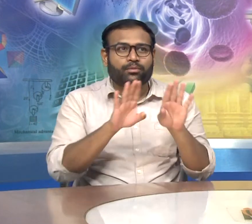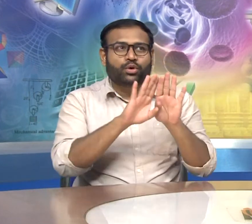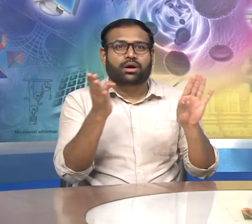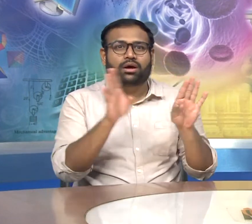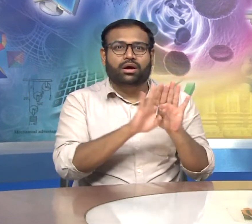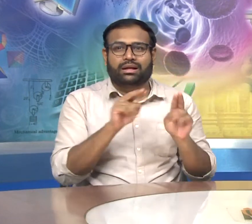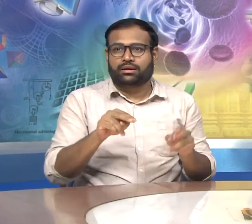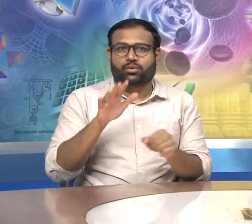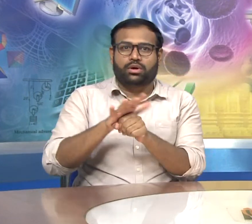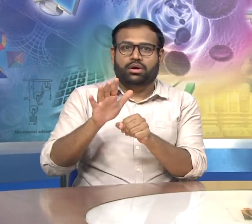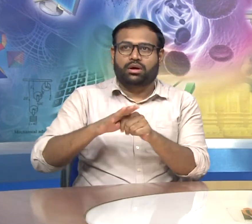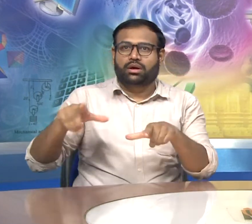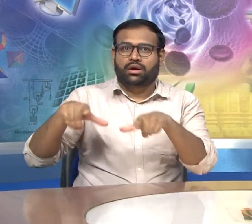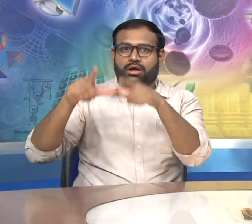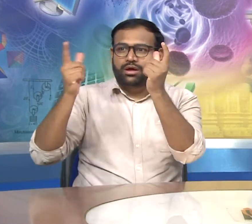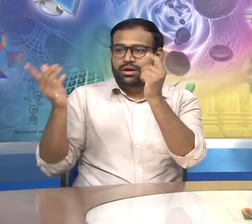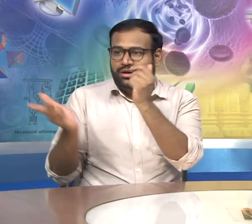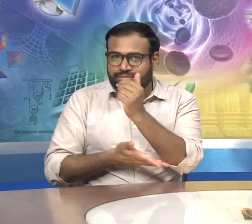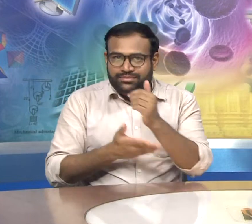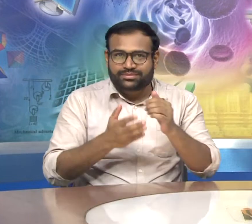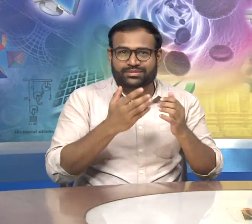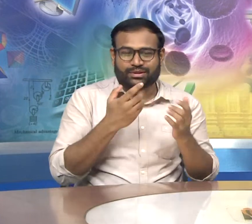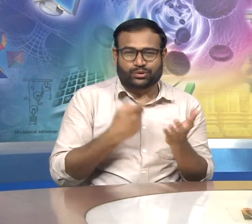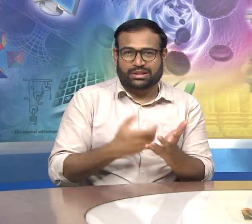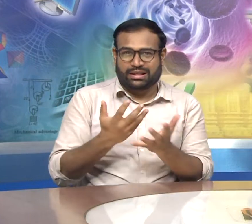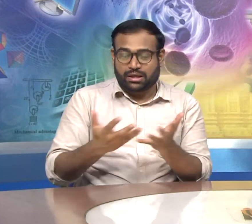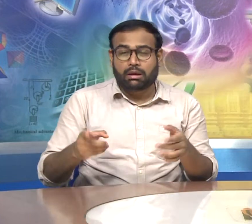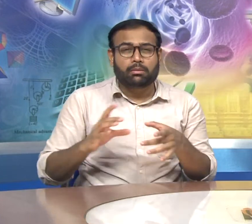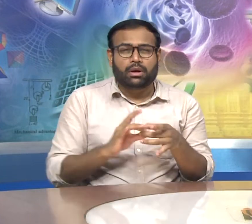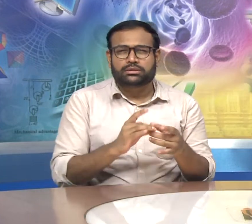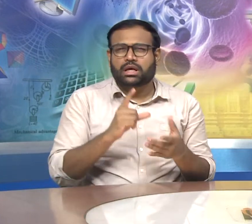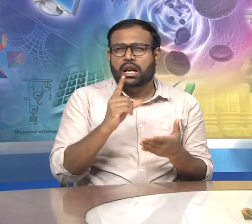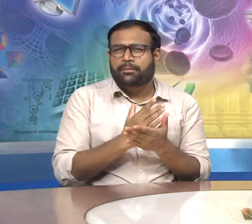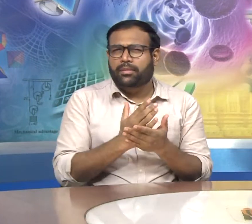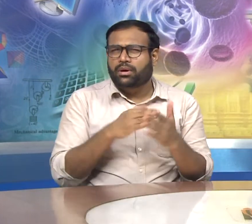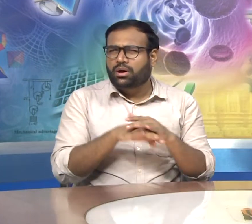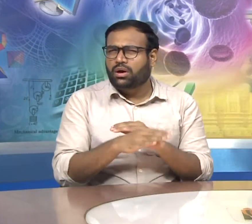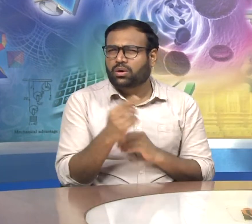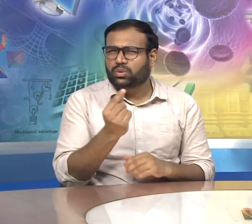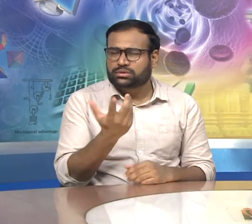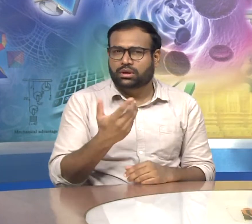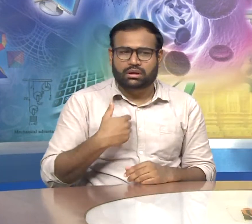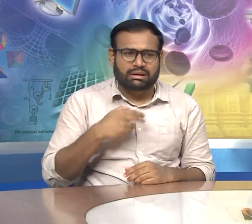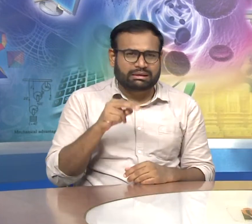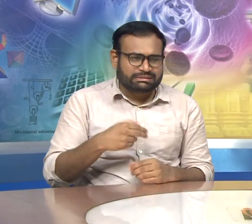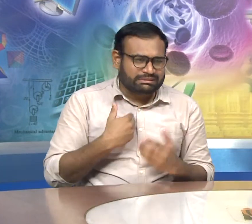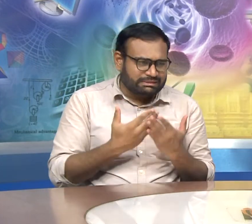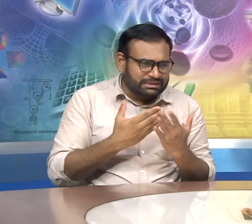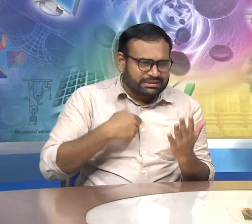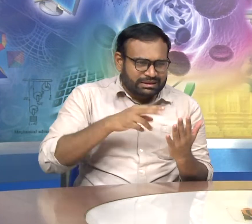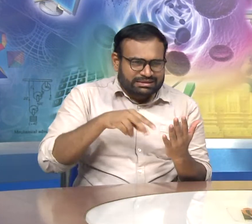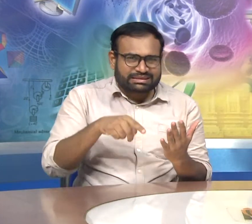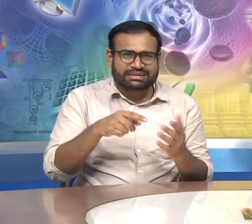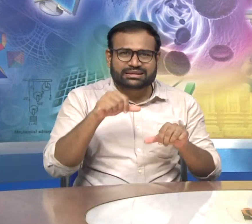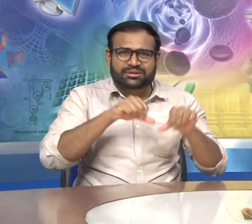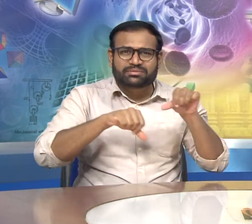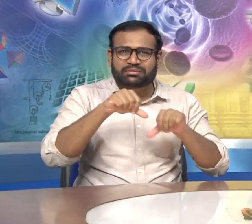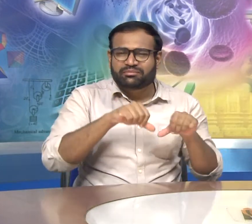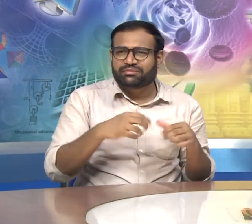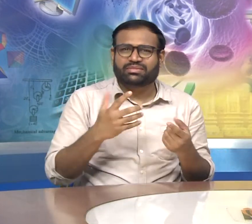build house, what we need? We need cement, we need bricks, we need woods. So all these